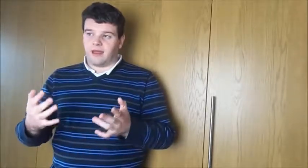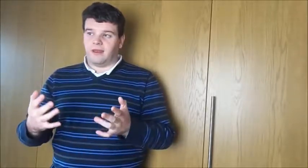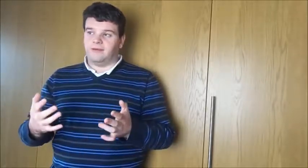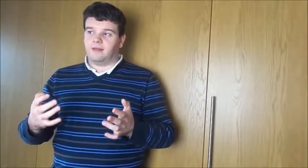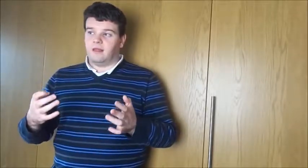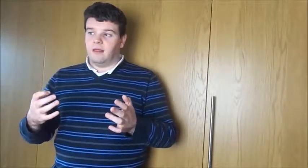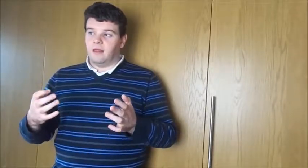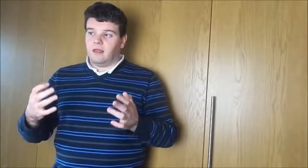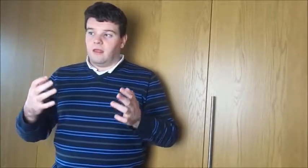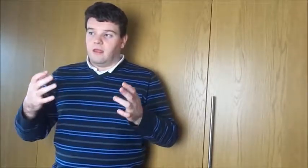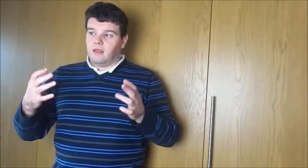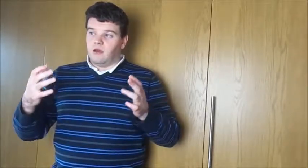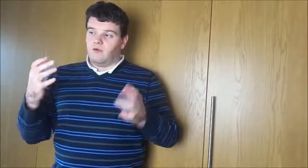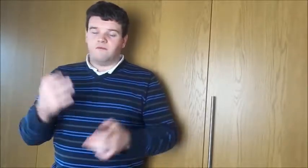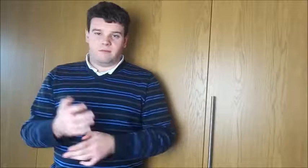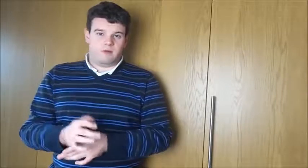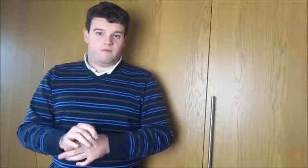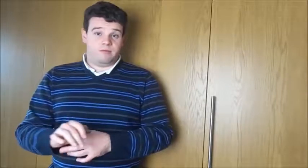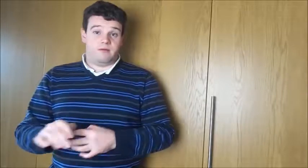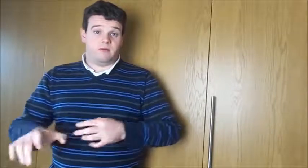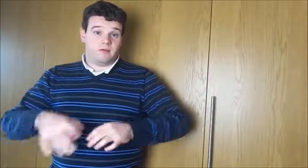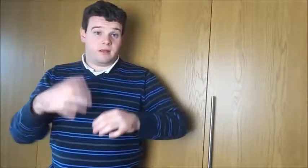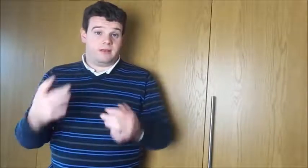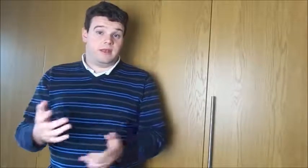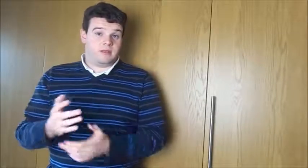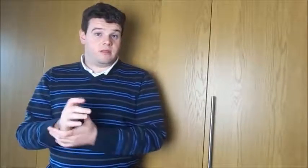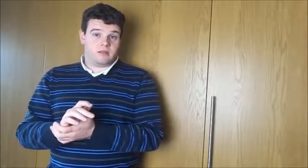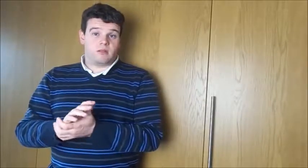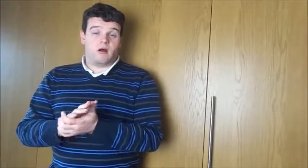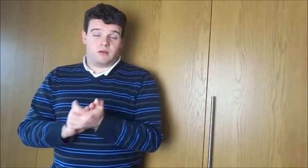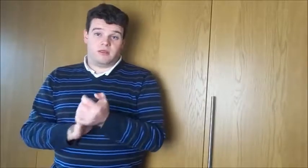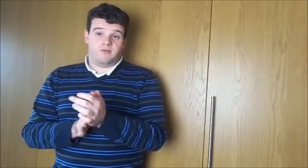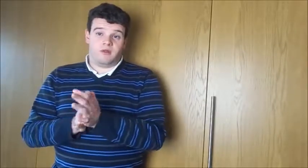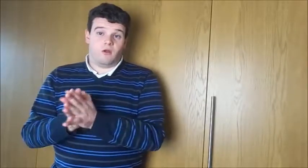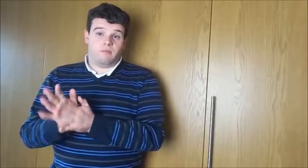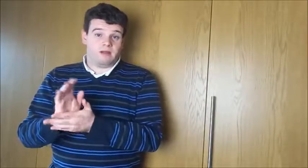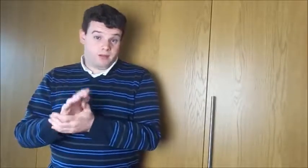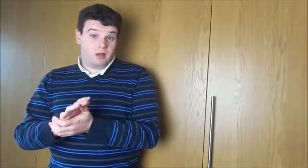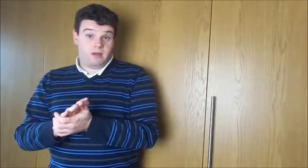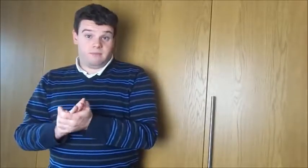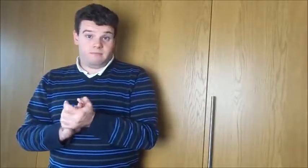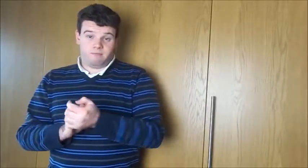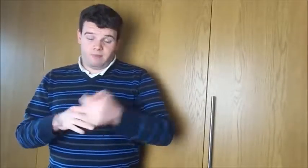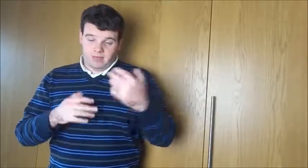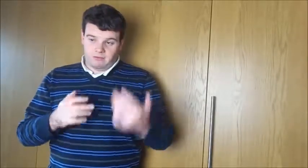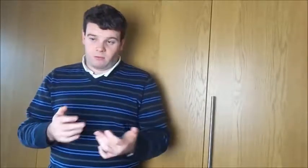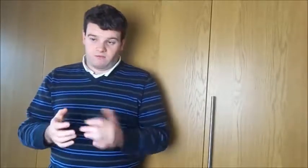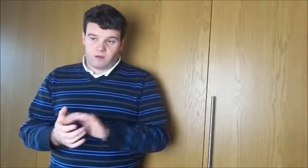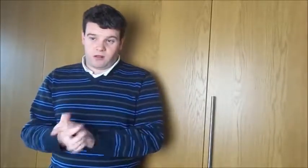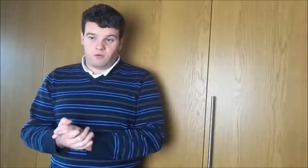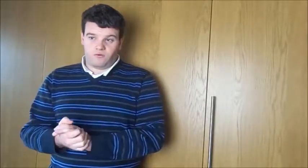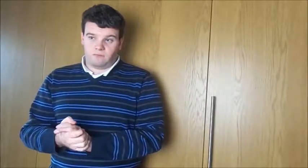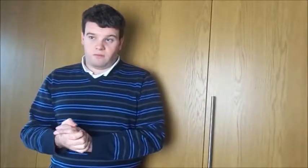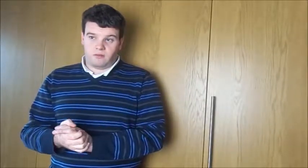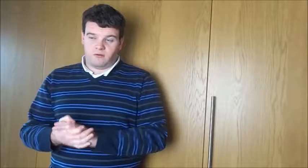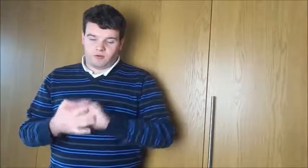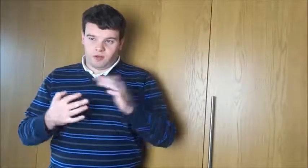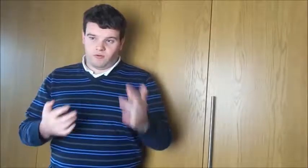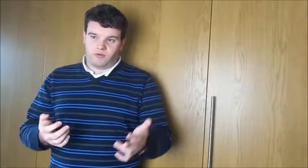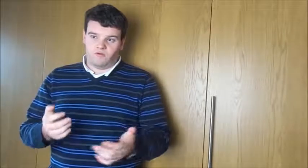and over a period of time she did start considering going back to Germany, being back with her children, her other children over in